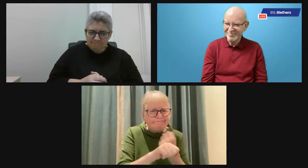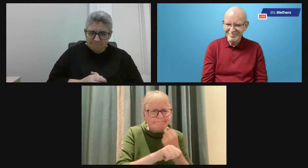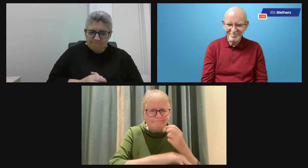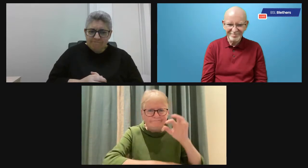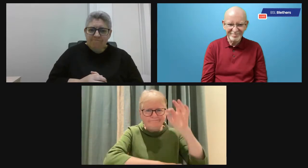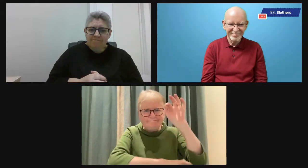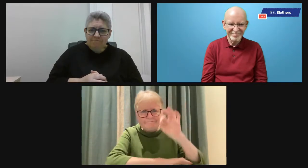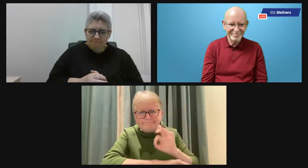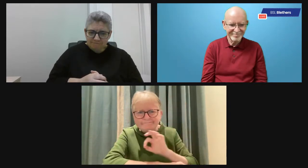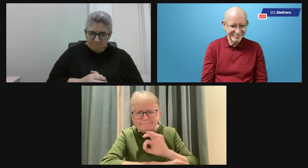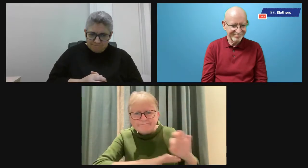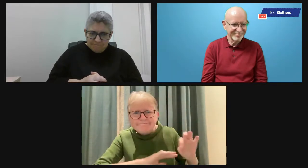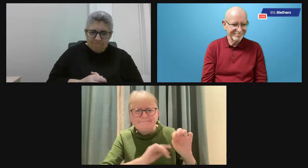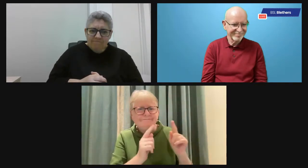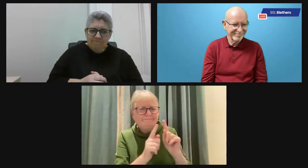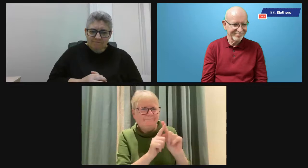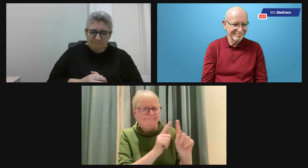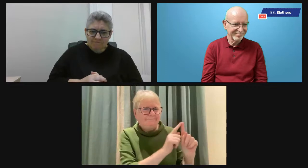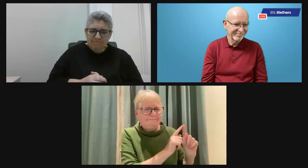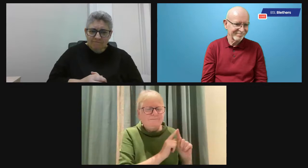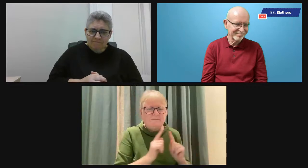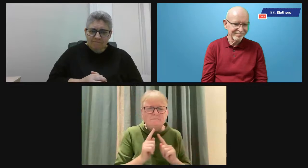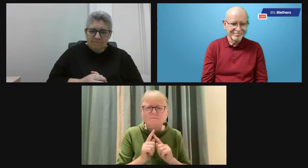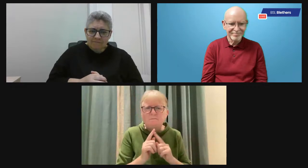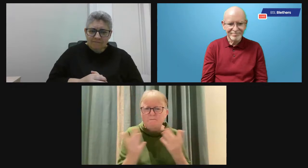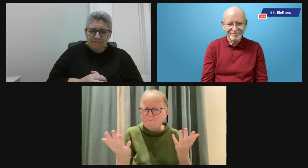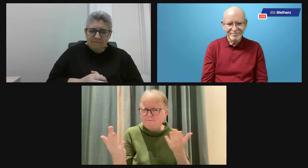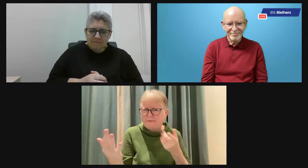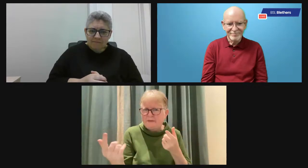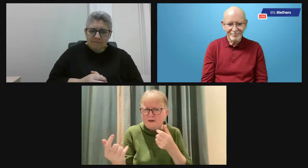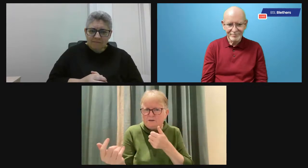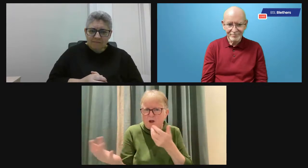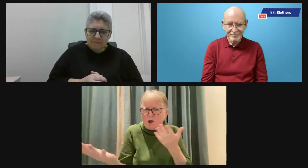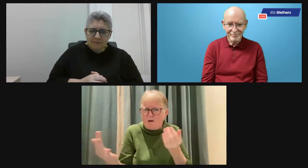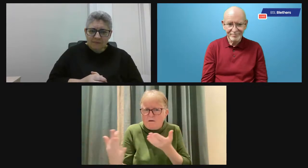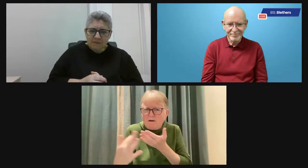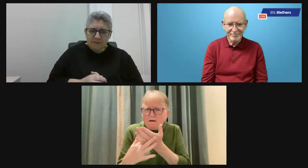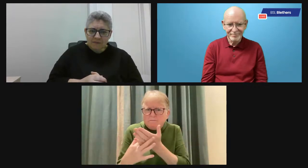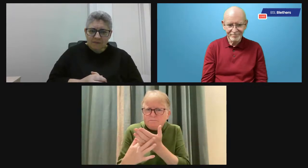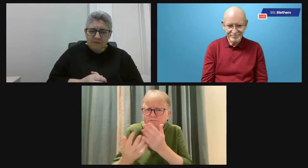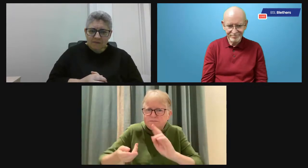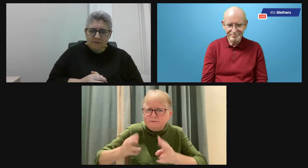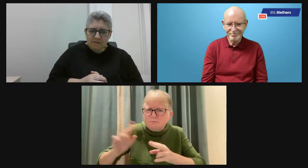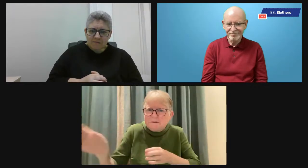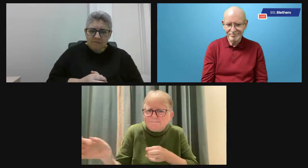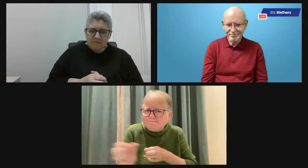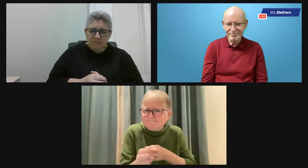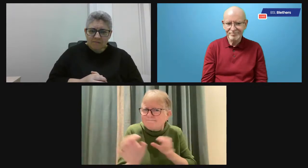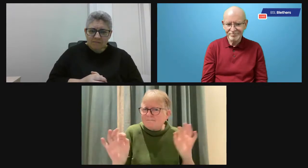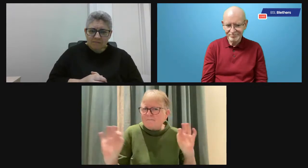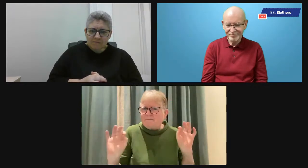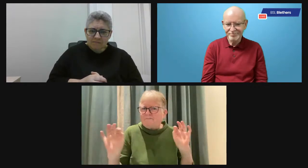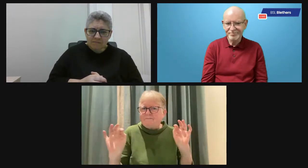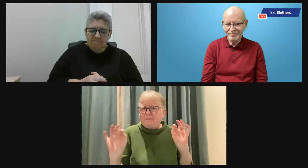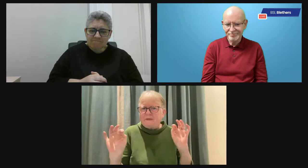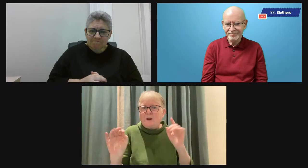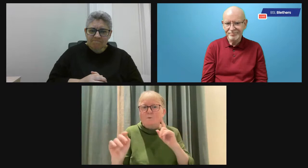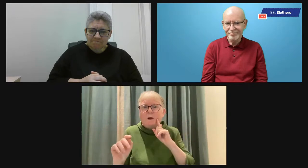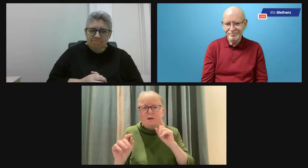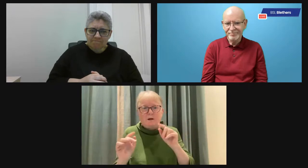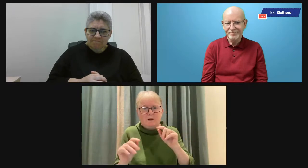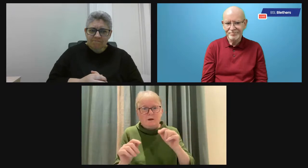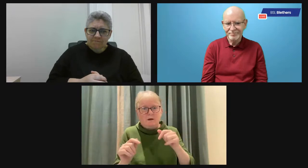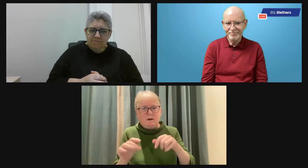working as machinists, as cobblers, as, all kinds of things, graphic designers. They didn't have access